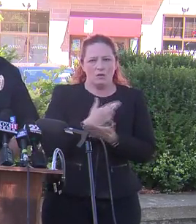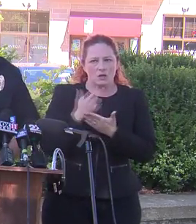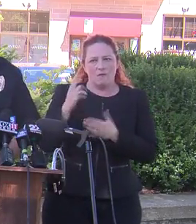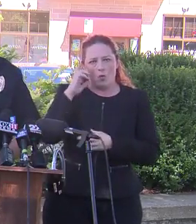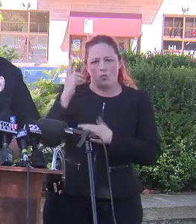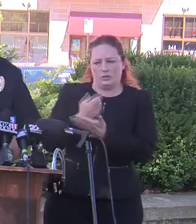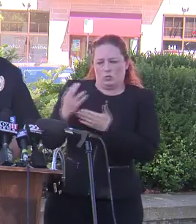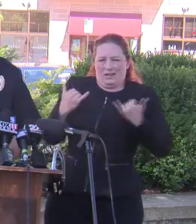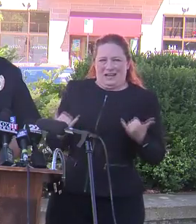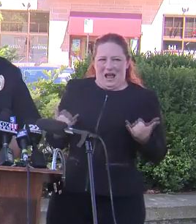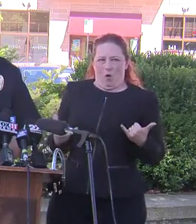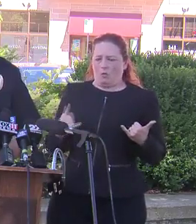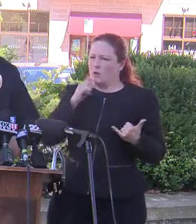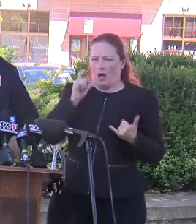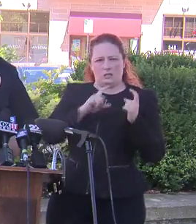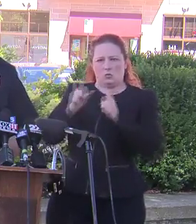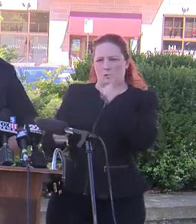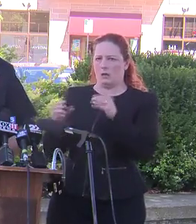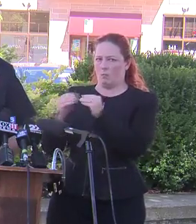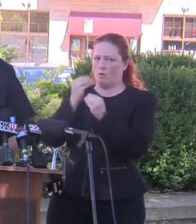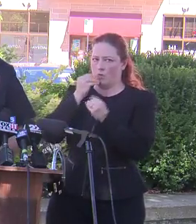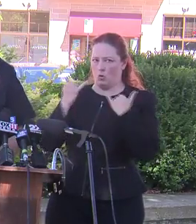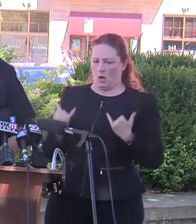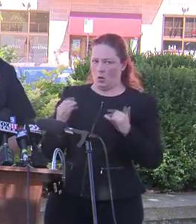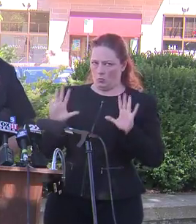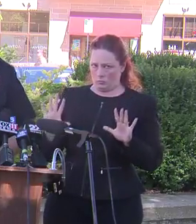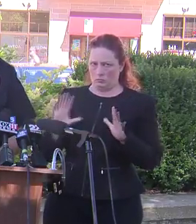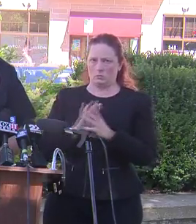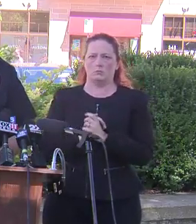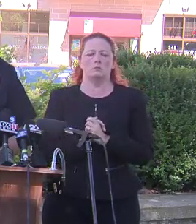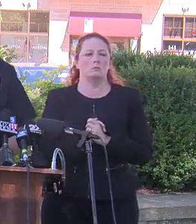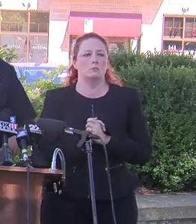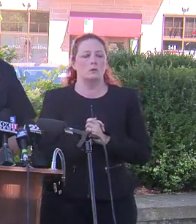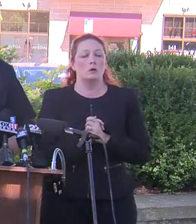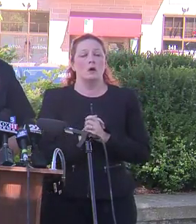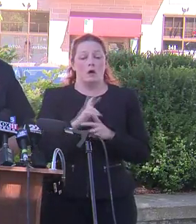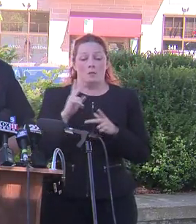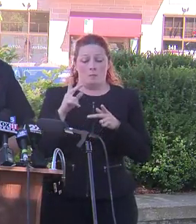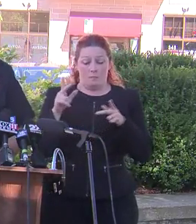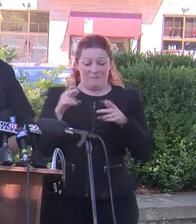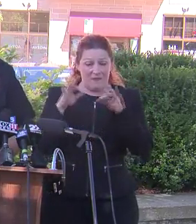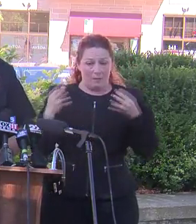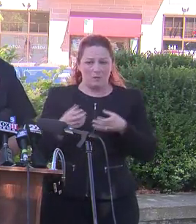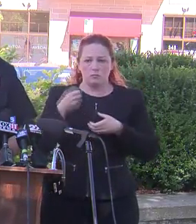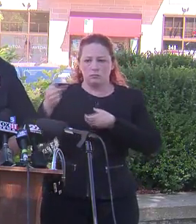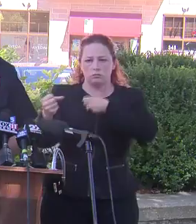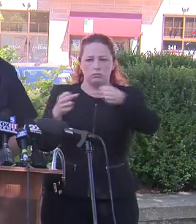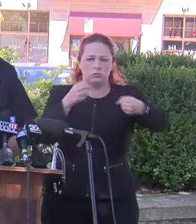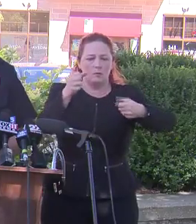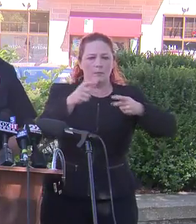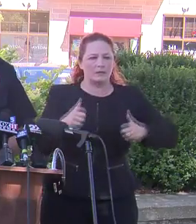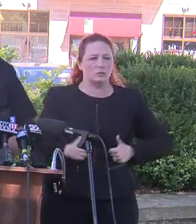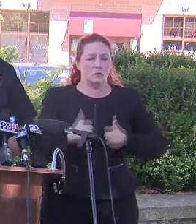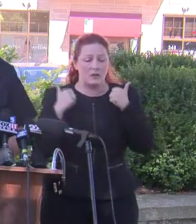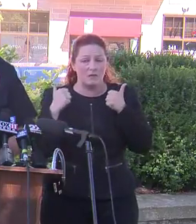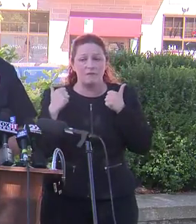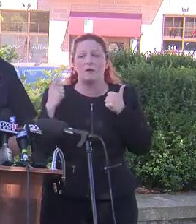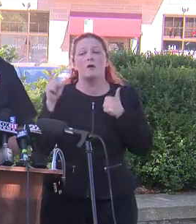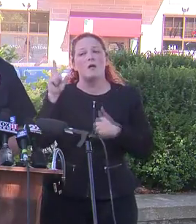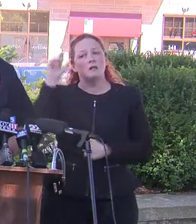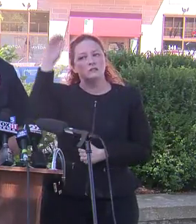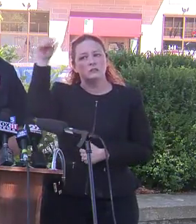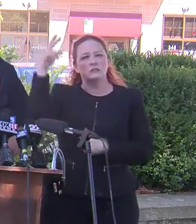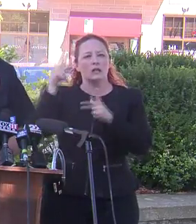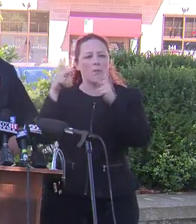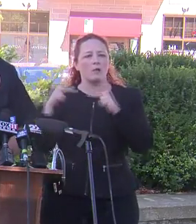at the moment. As these families get housed, Sunshine Place will reach out to the community to ask for assistance on specific